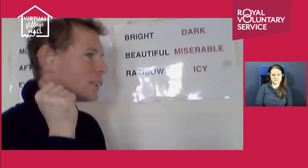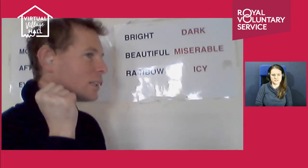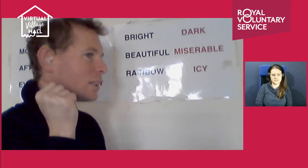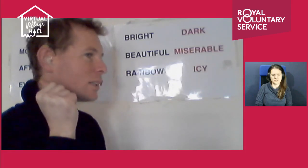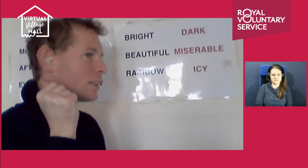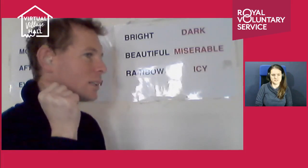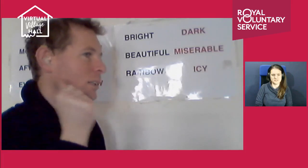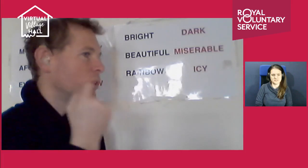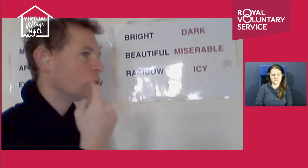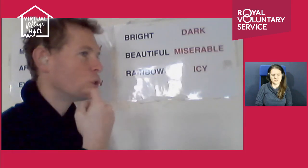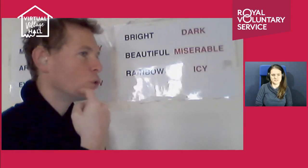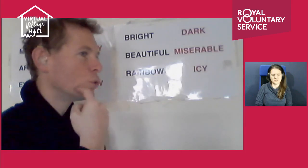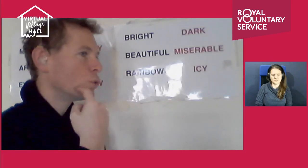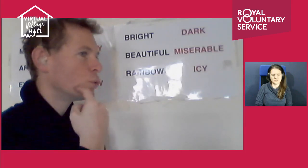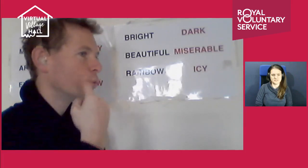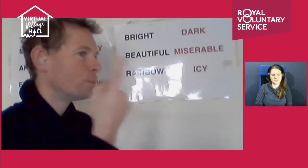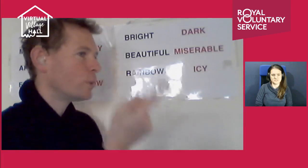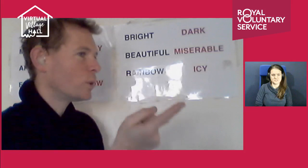Yesterday.